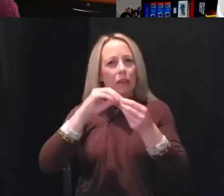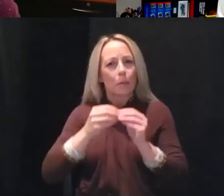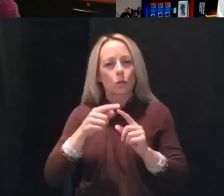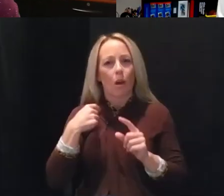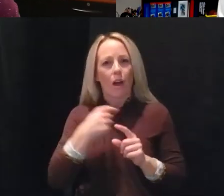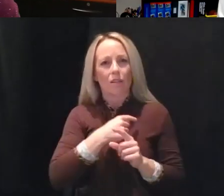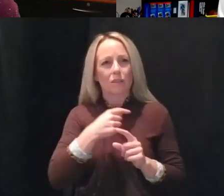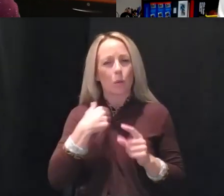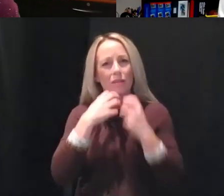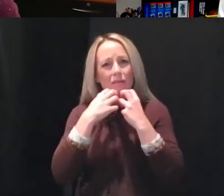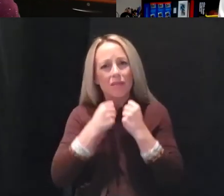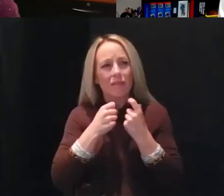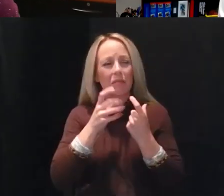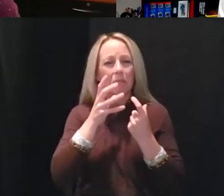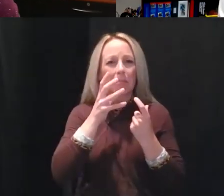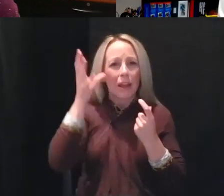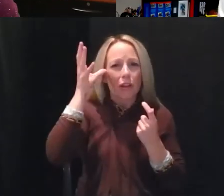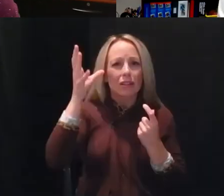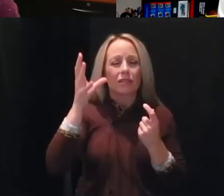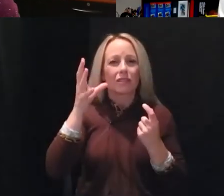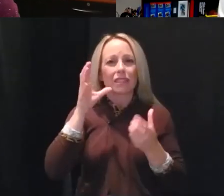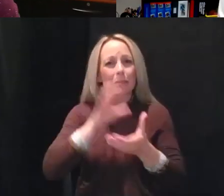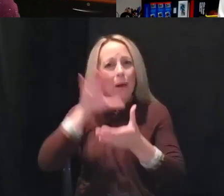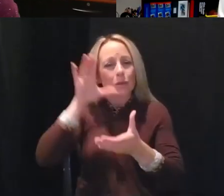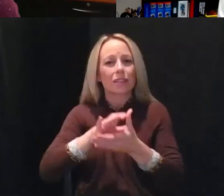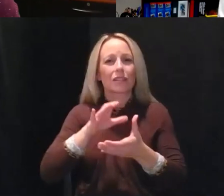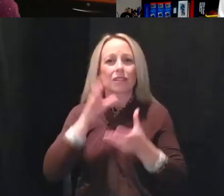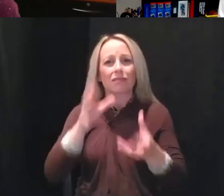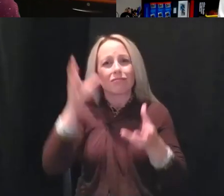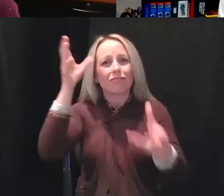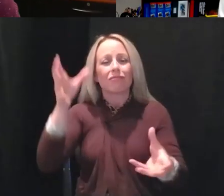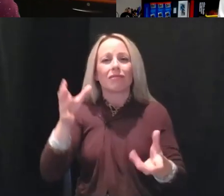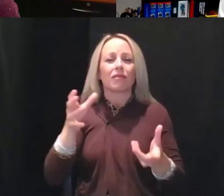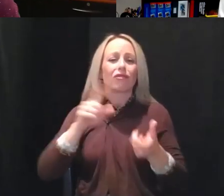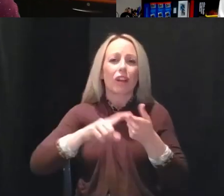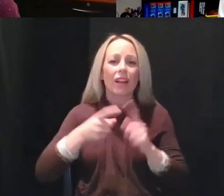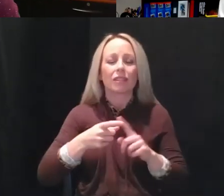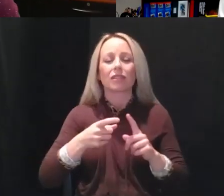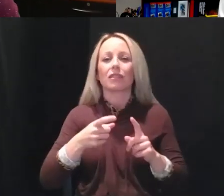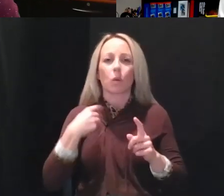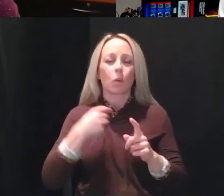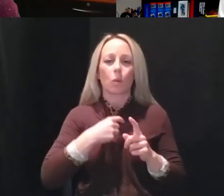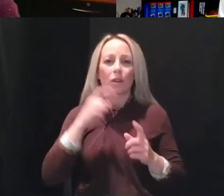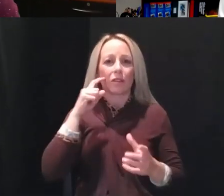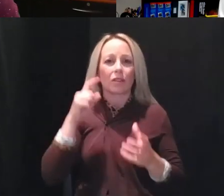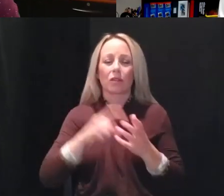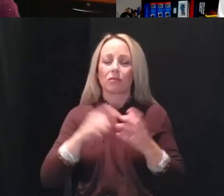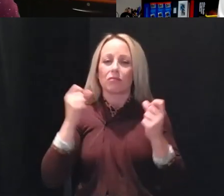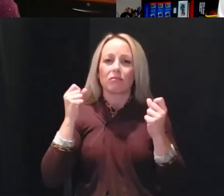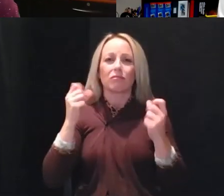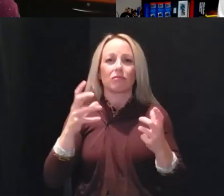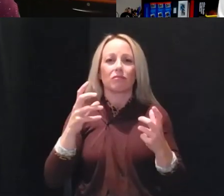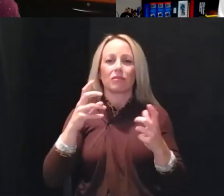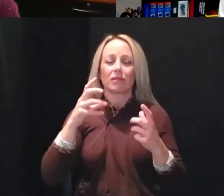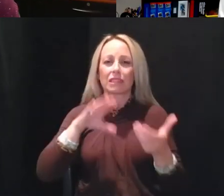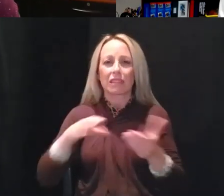grandparents, spouses, and friends. We have seen too many COVID-19 related deaths reported this month alone. We express